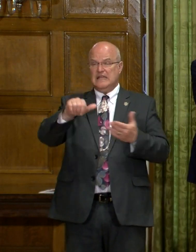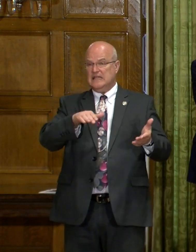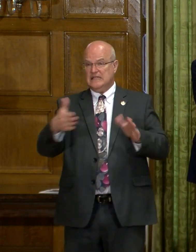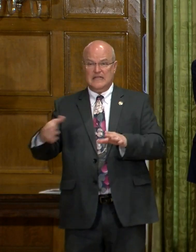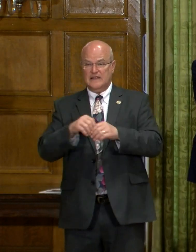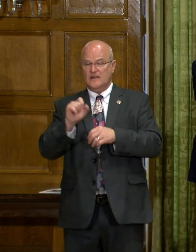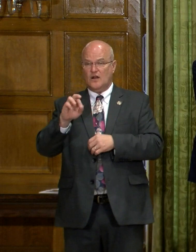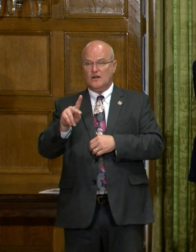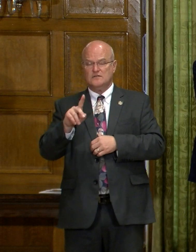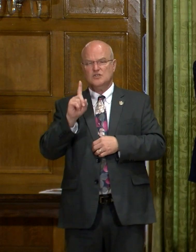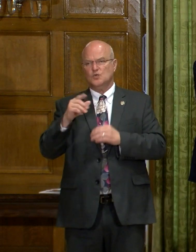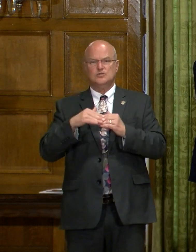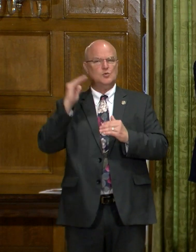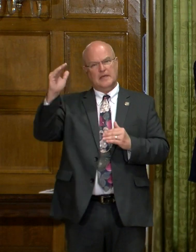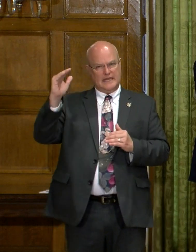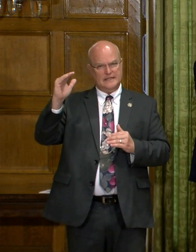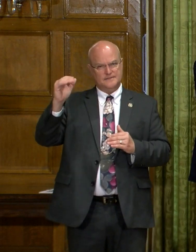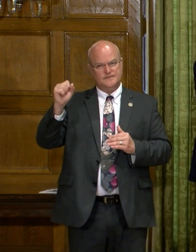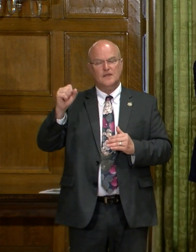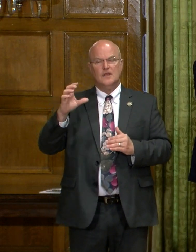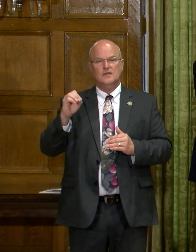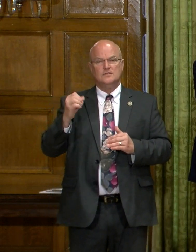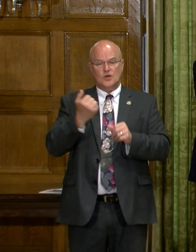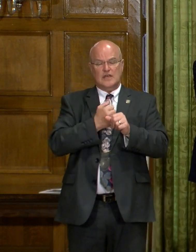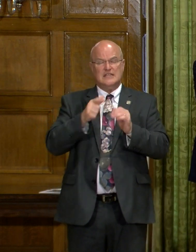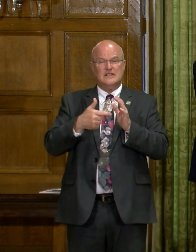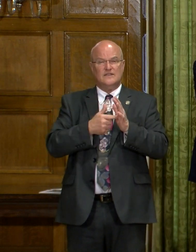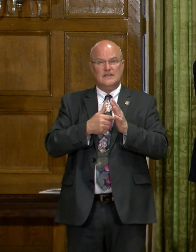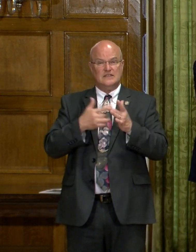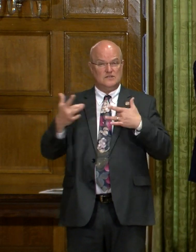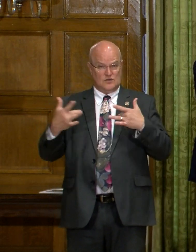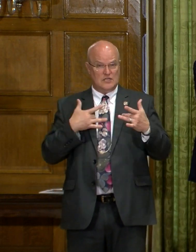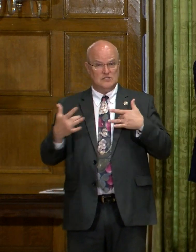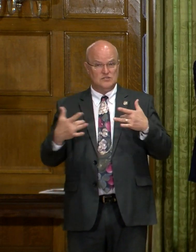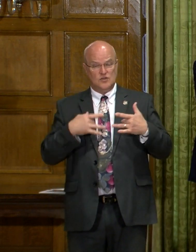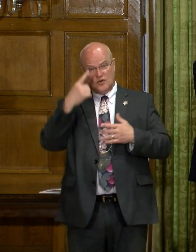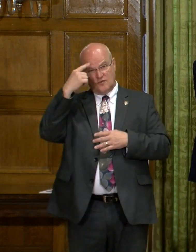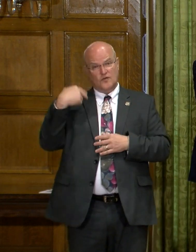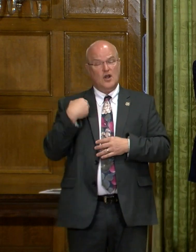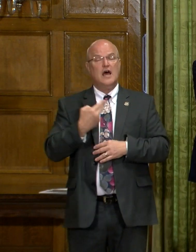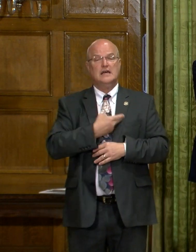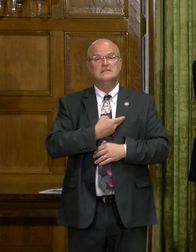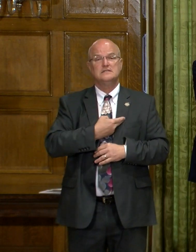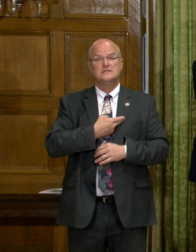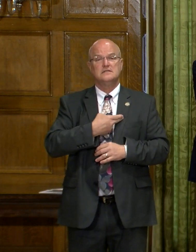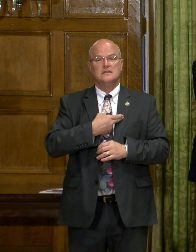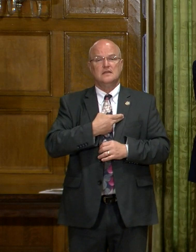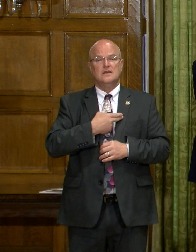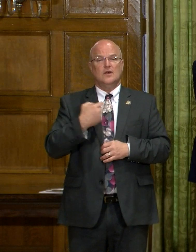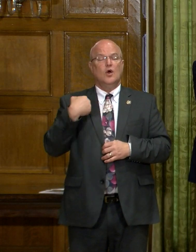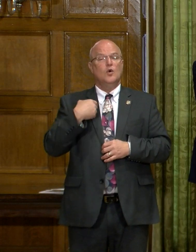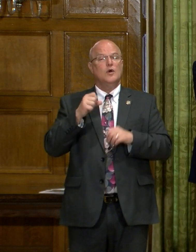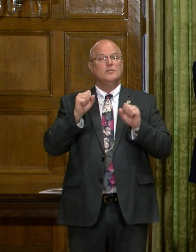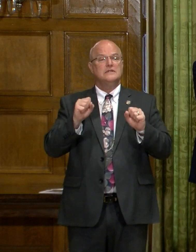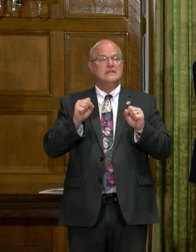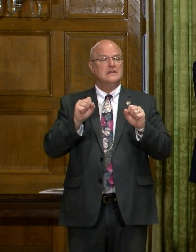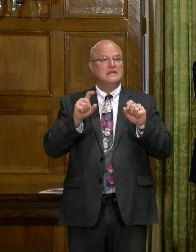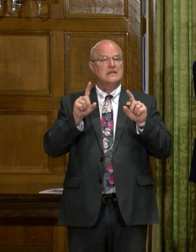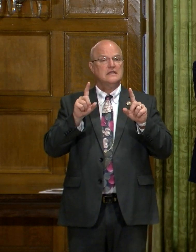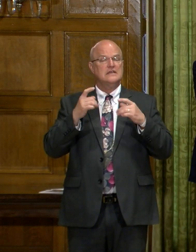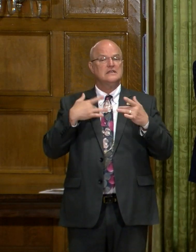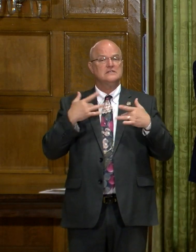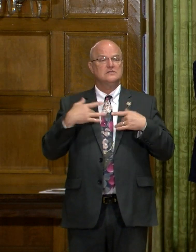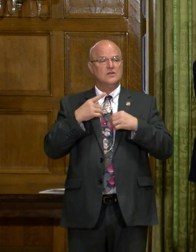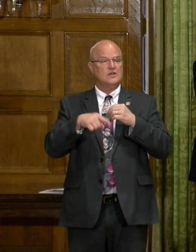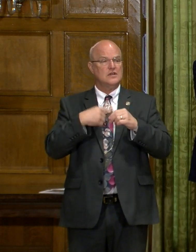in Arkansas is one too many. And so each of these are concerns to us. We're particularly concerned